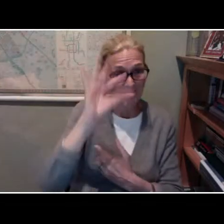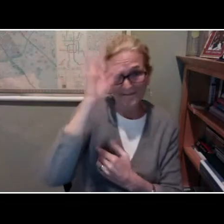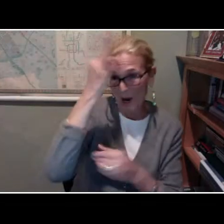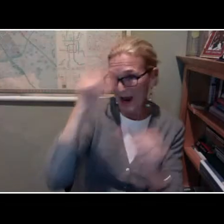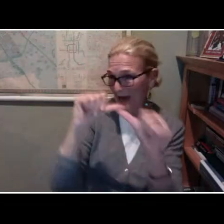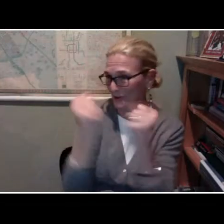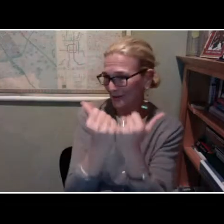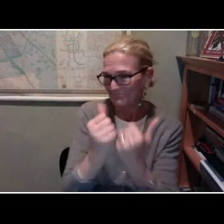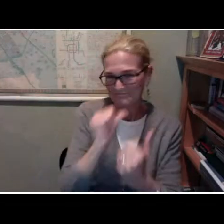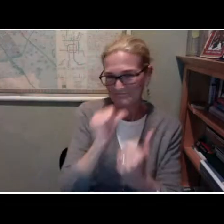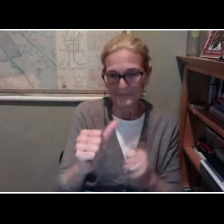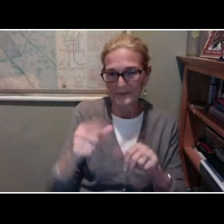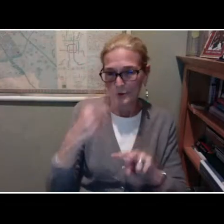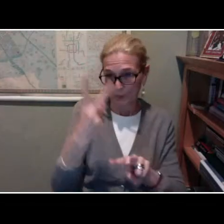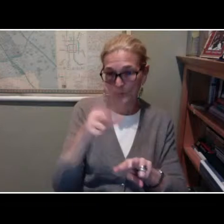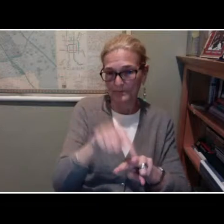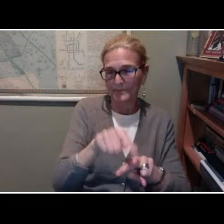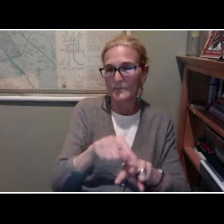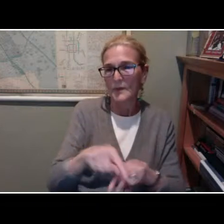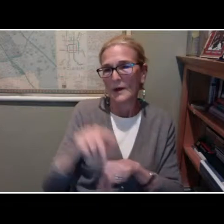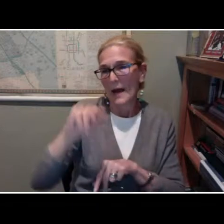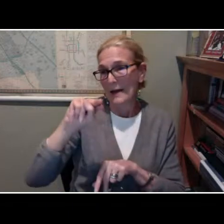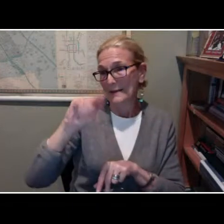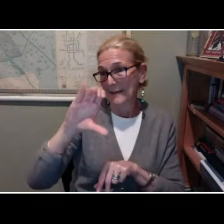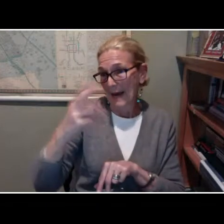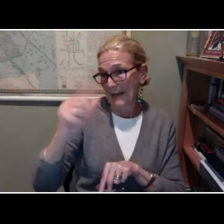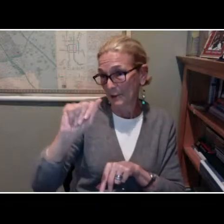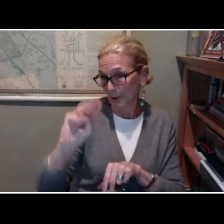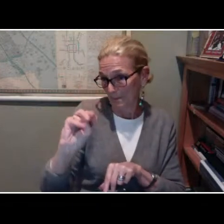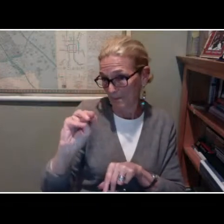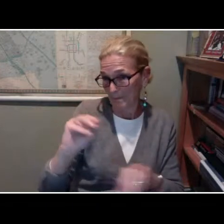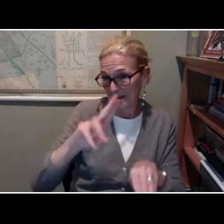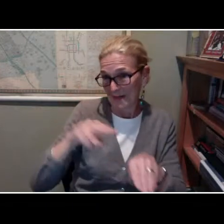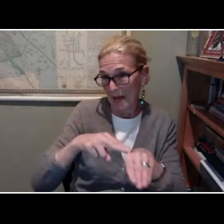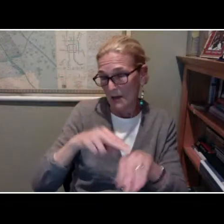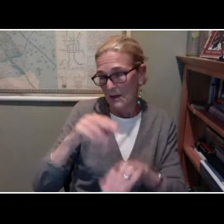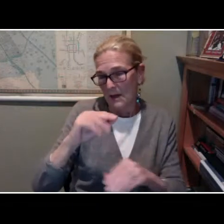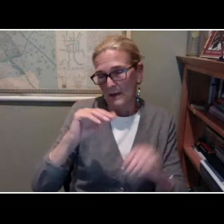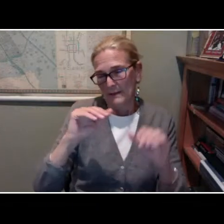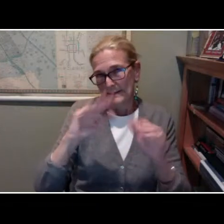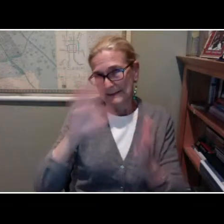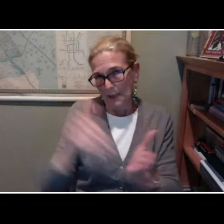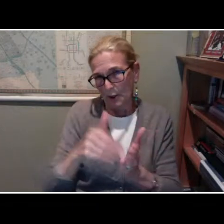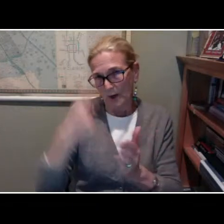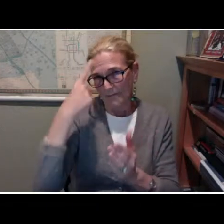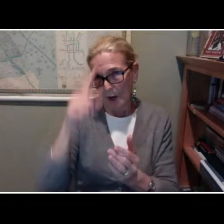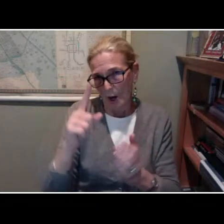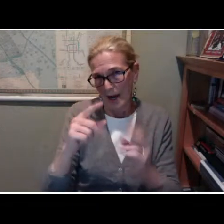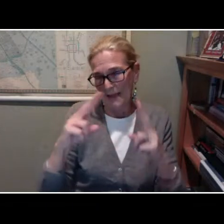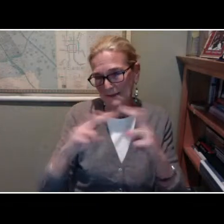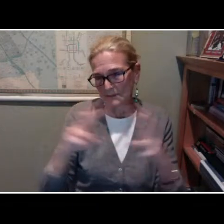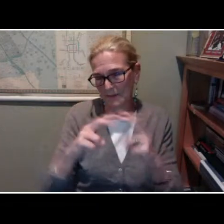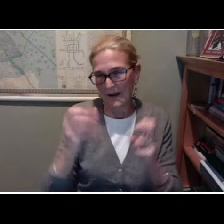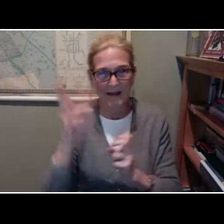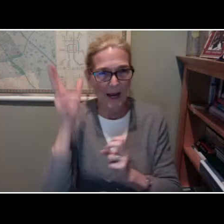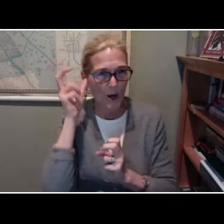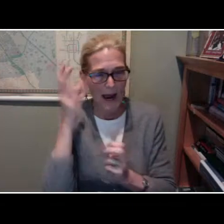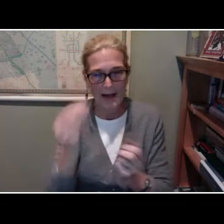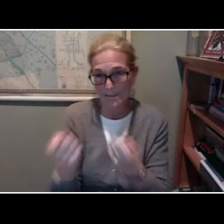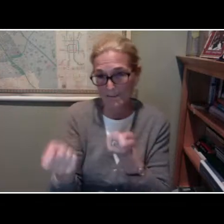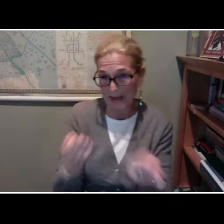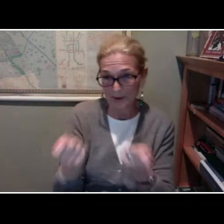to further be broken down into different agencies. This is the non-federal agency,